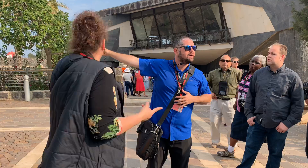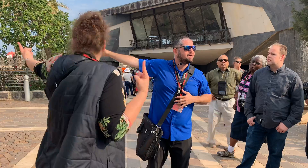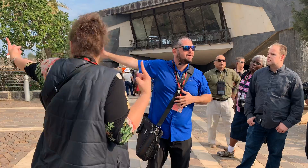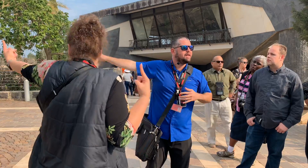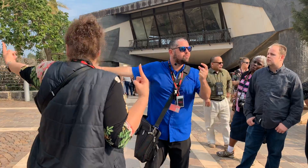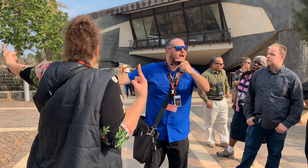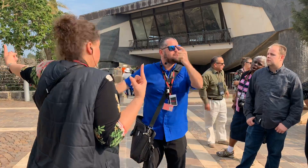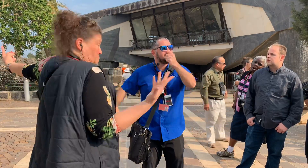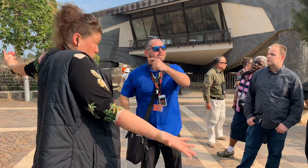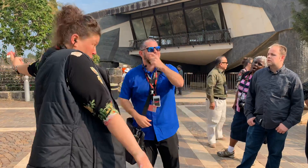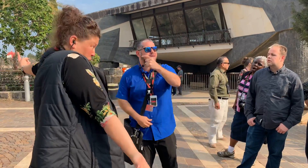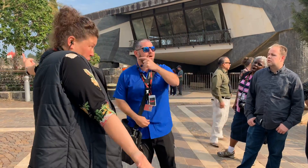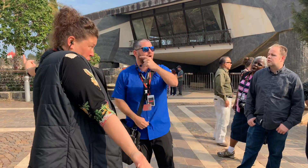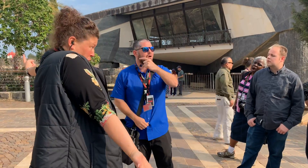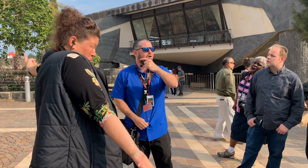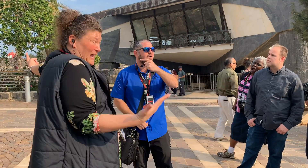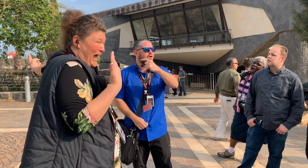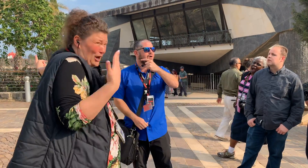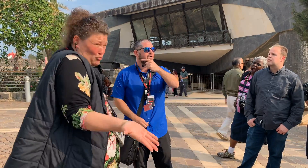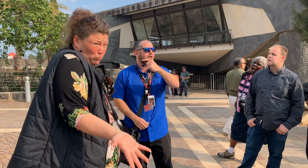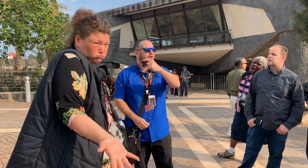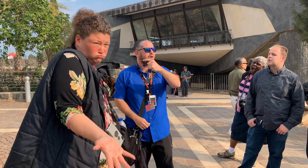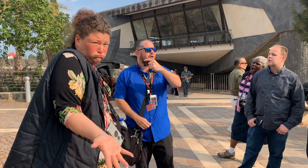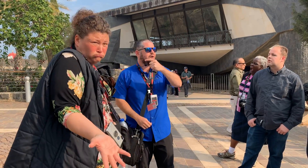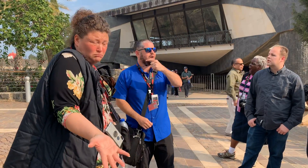one. It might be this synagogue.